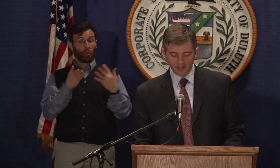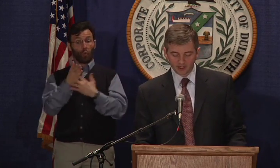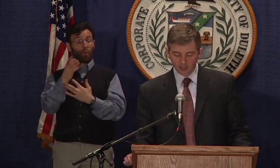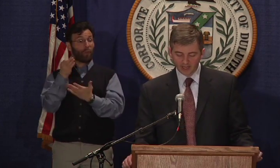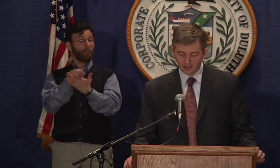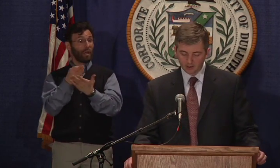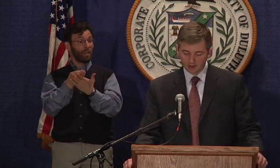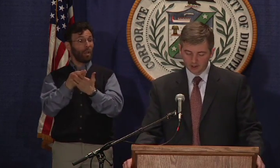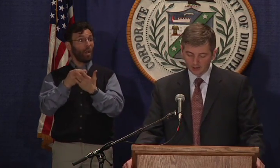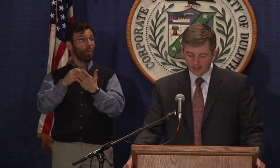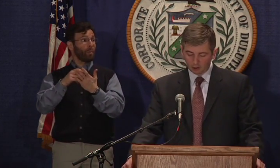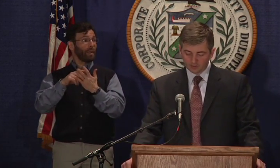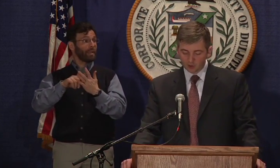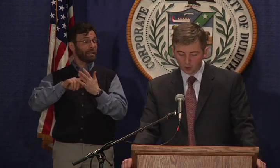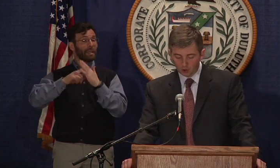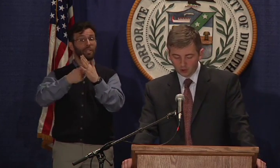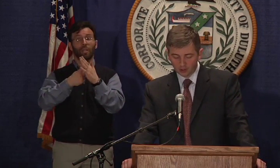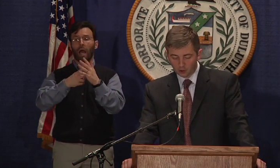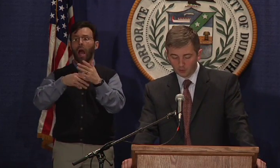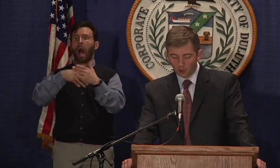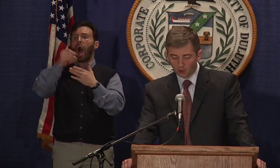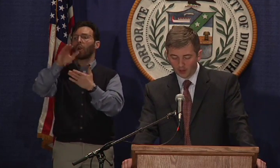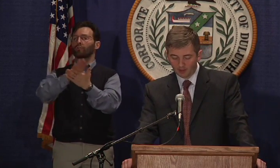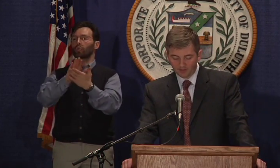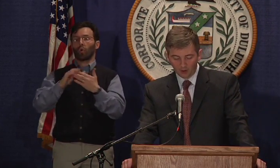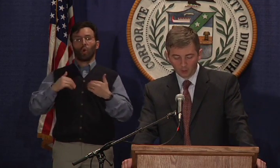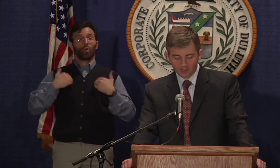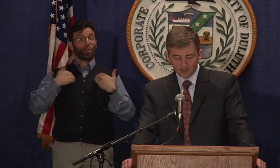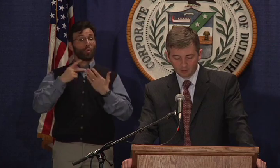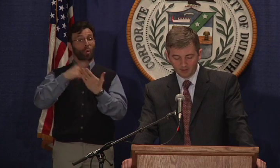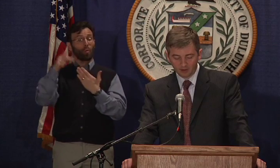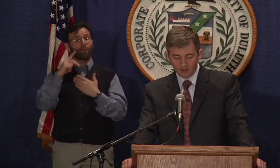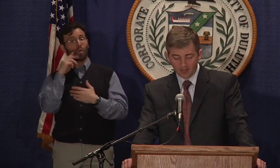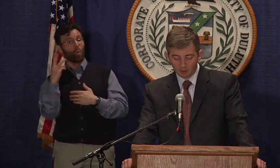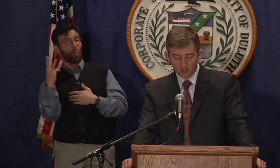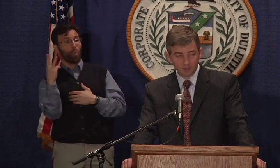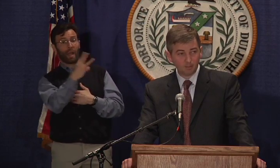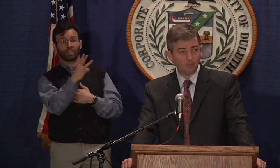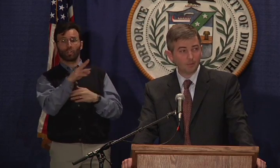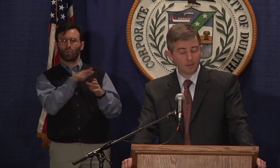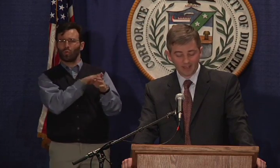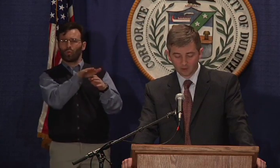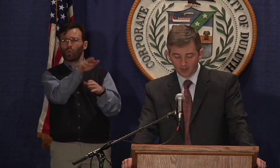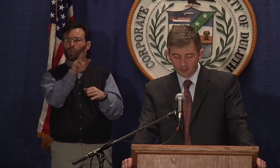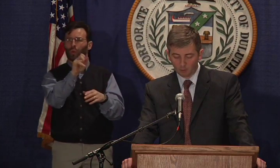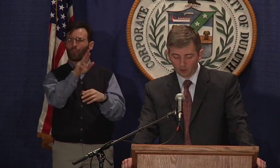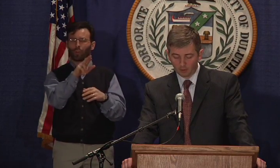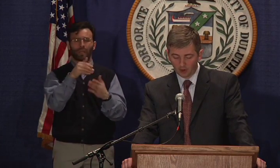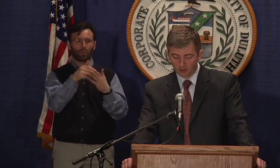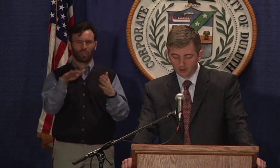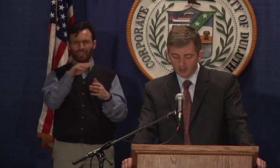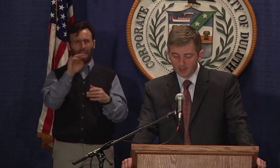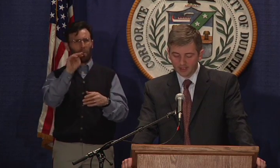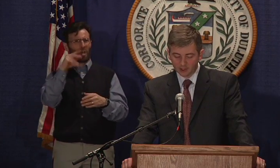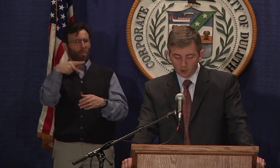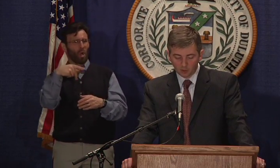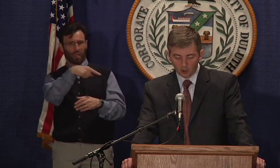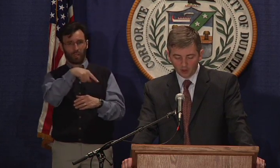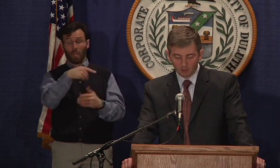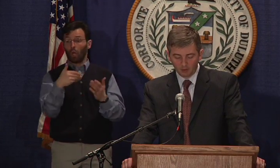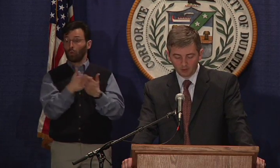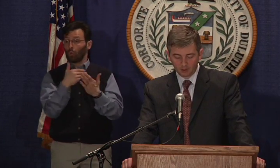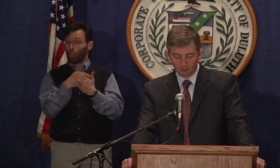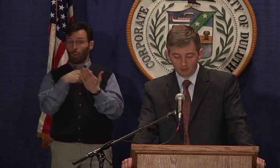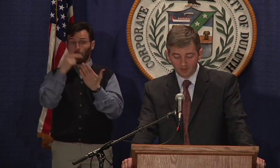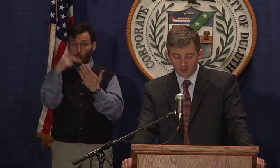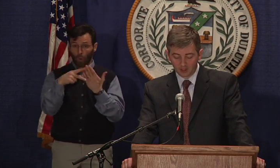we'll be initiating out-of-school youth programming for our Western River neighborhoods, based right in Morgan Park. This new